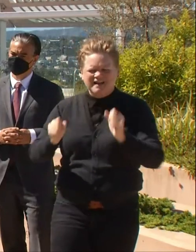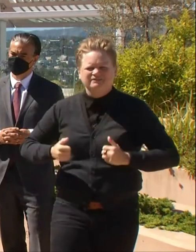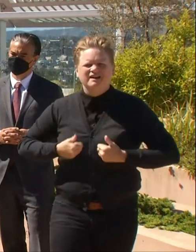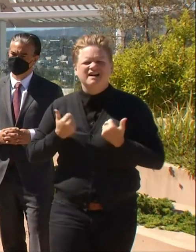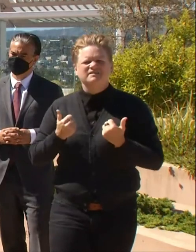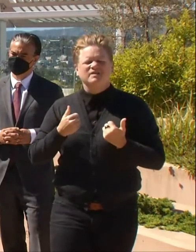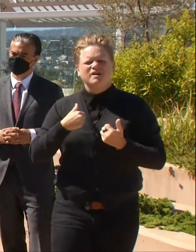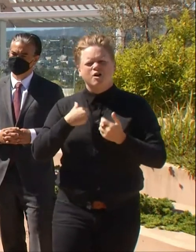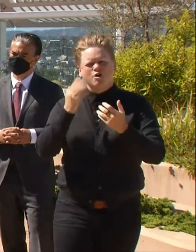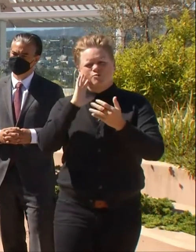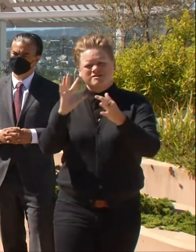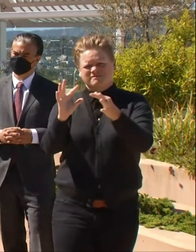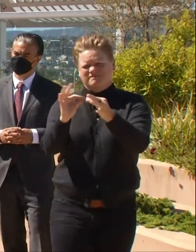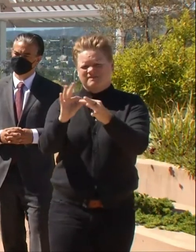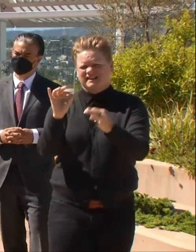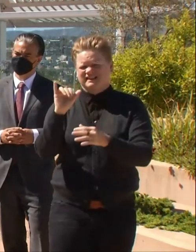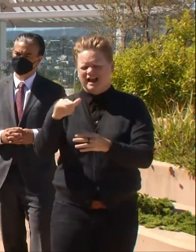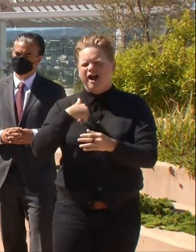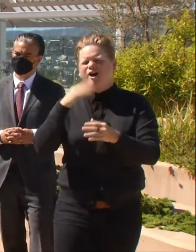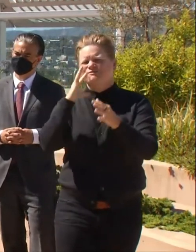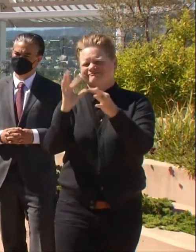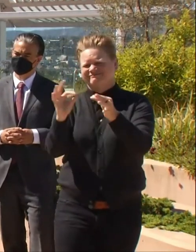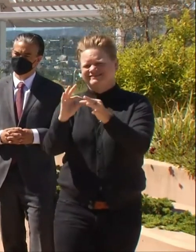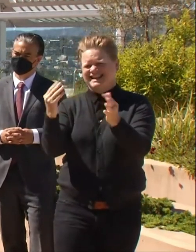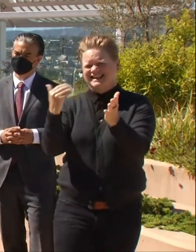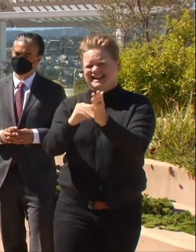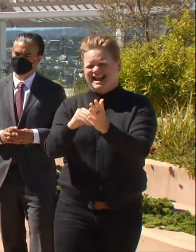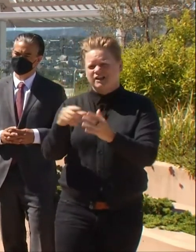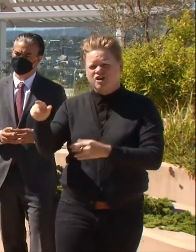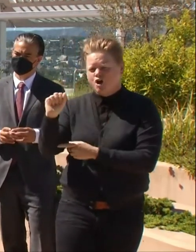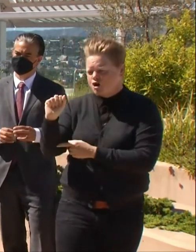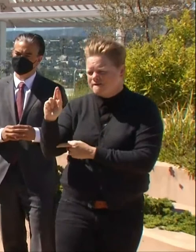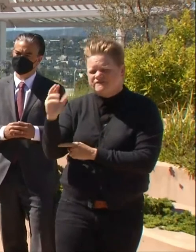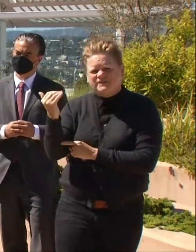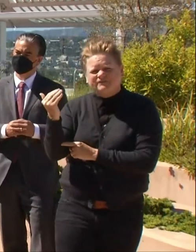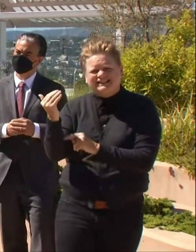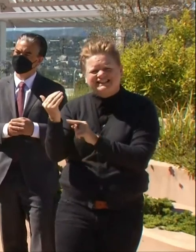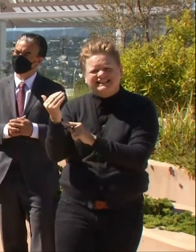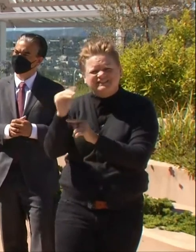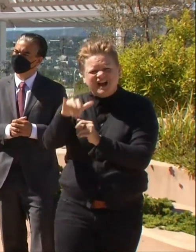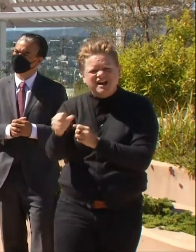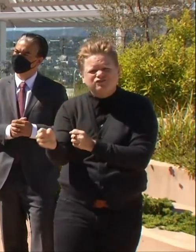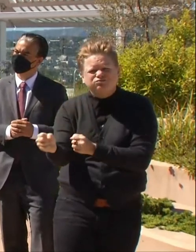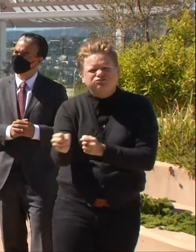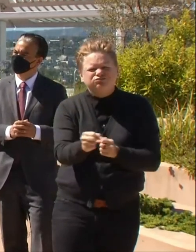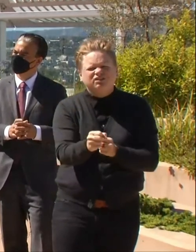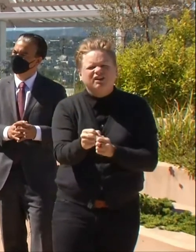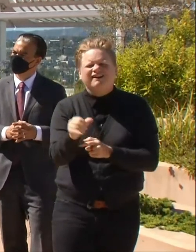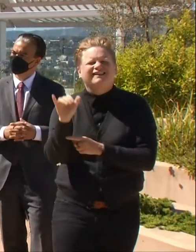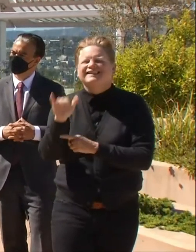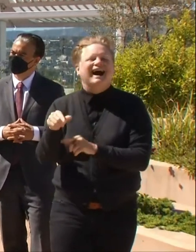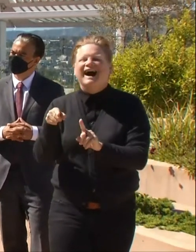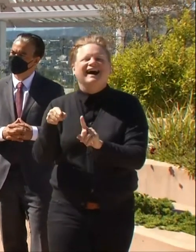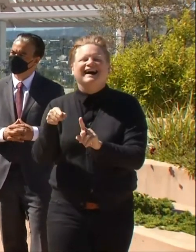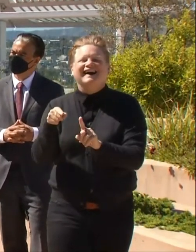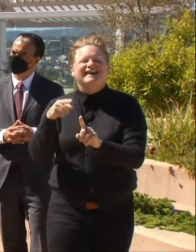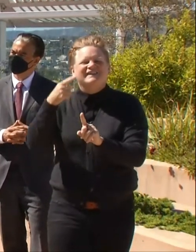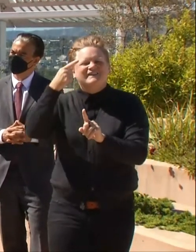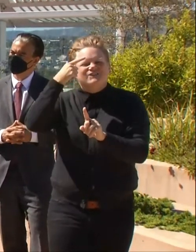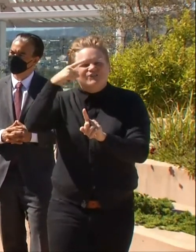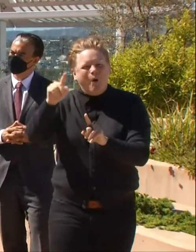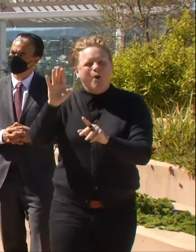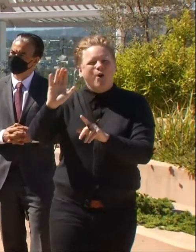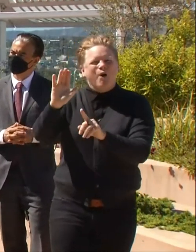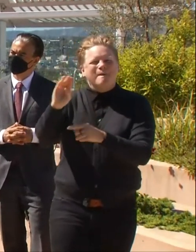couple times. An AR-15 is a weapon of mass destruction. It is used in battlefield to kill the